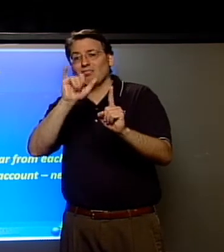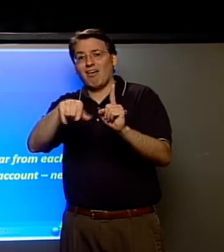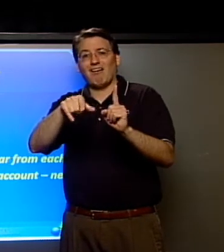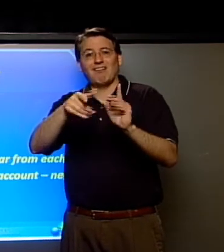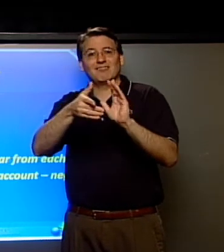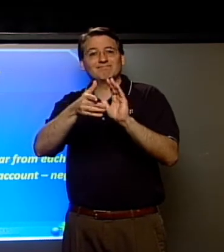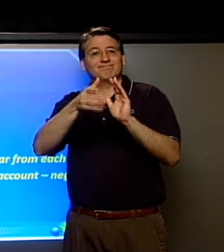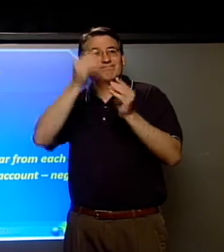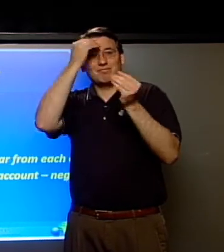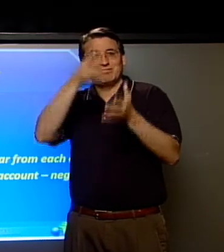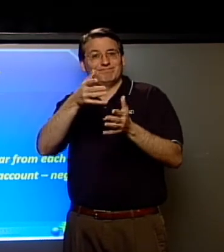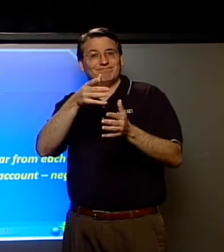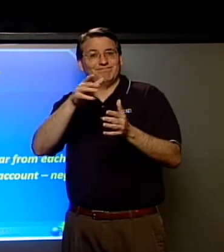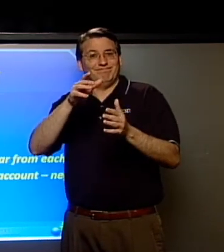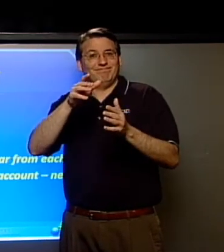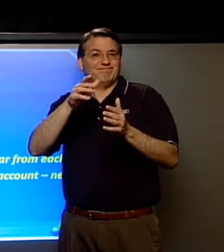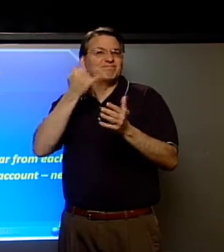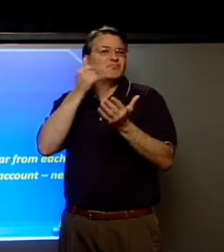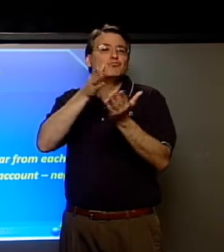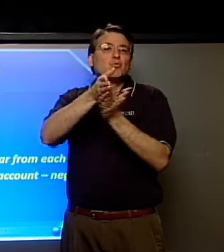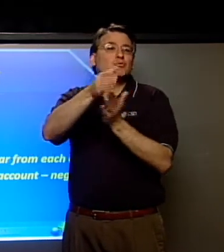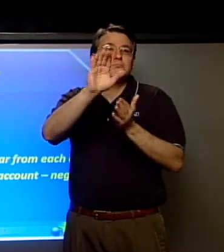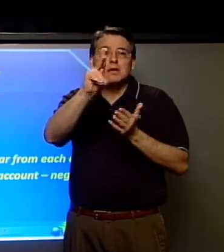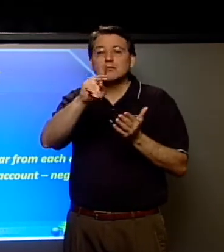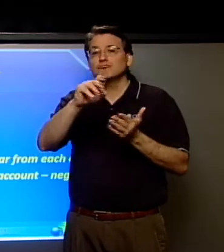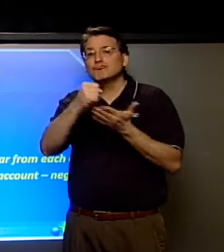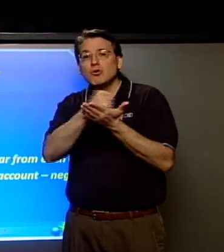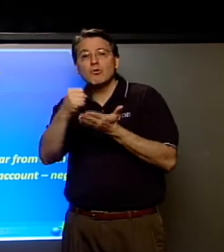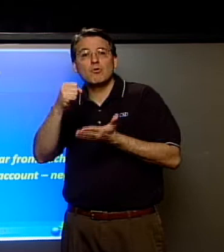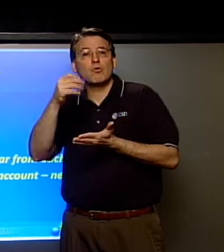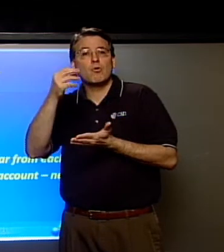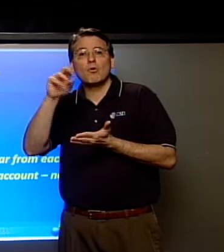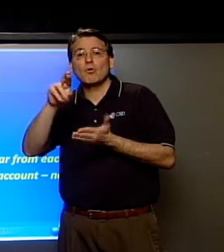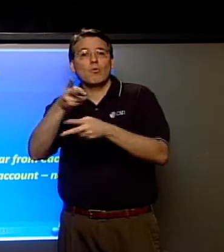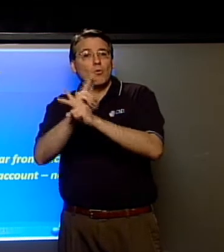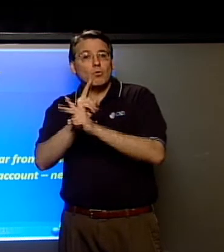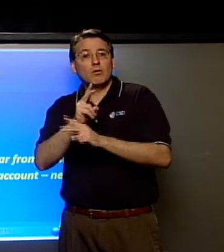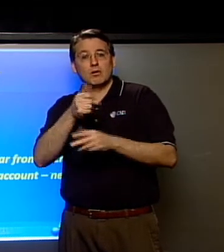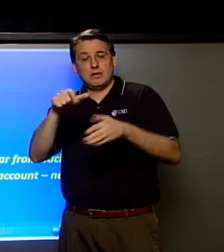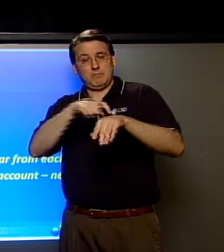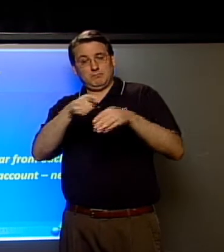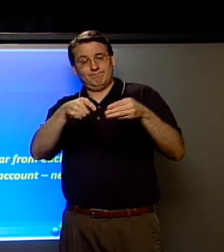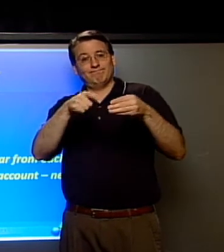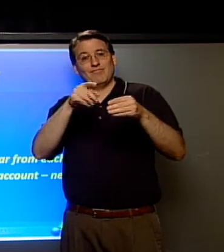Also, anytime you apply for a loan or anything like that, maybe for a credit card,